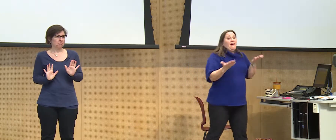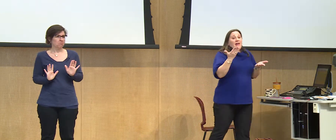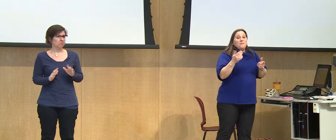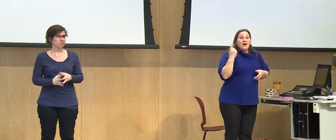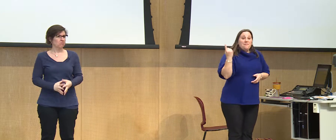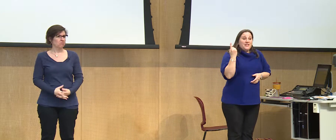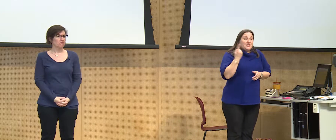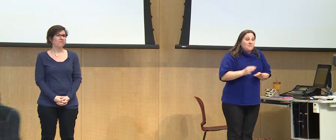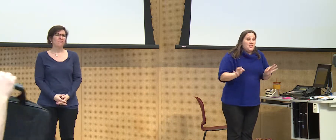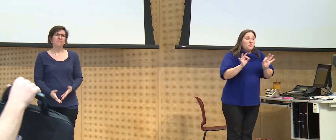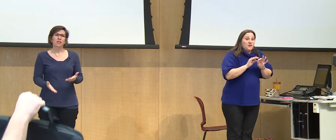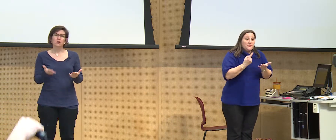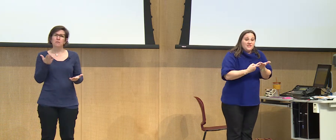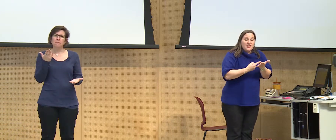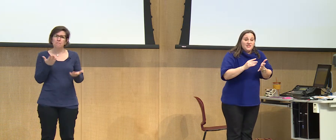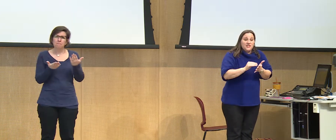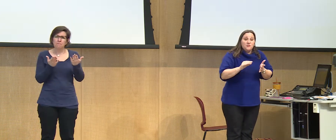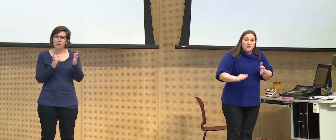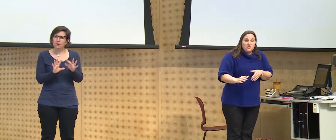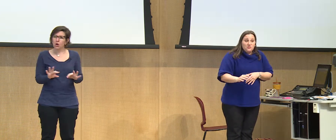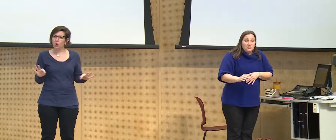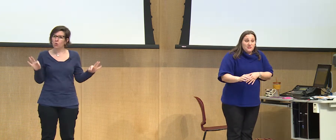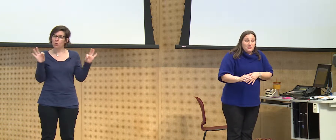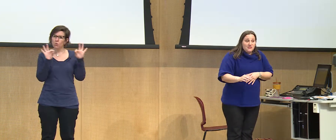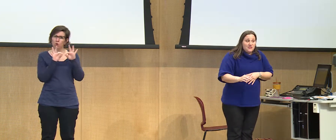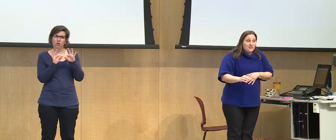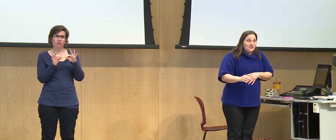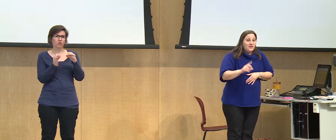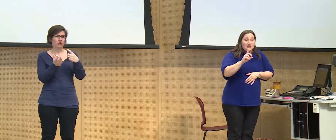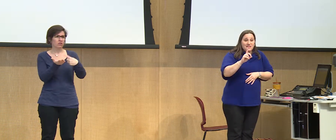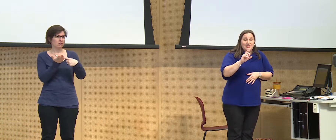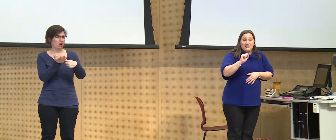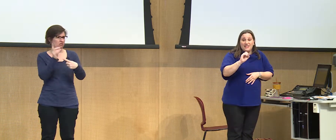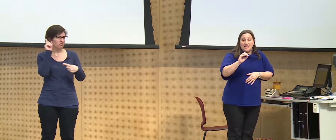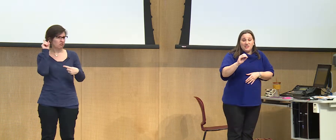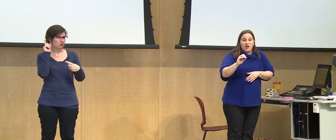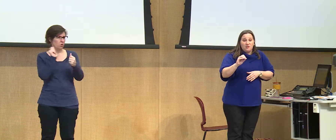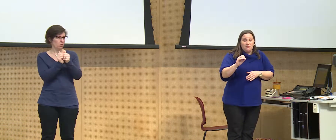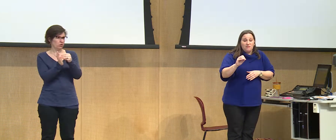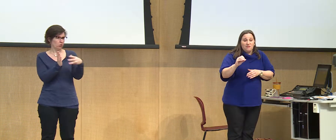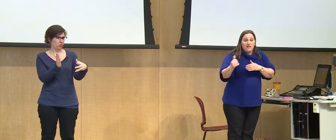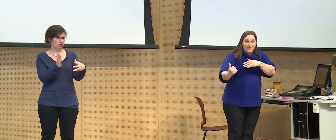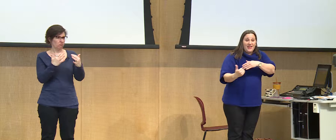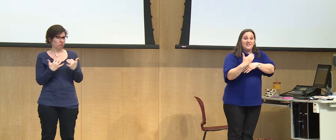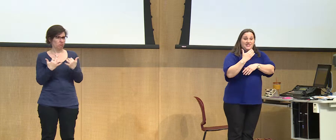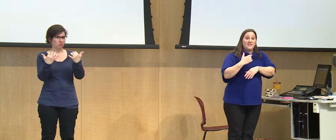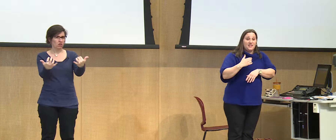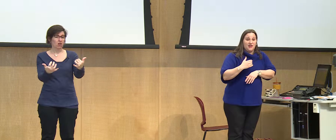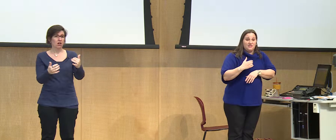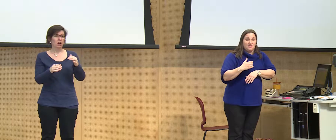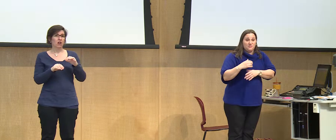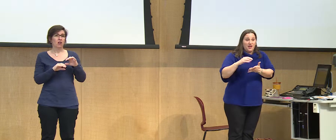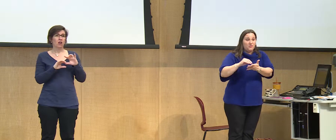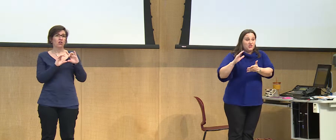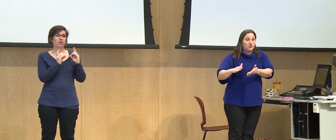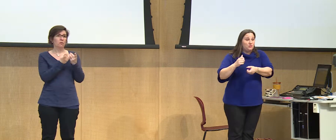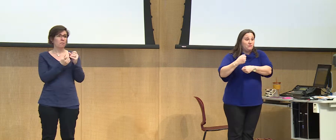It might be something worth discussing with students, because the DSO, they send us, right? When a student